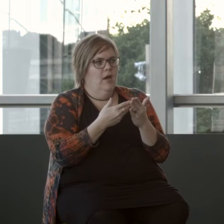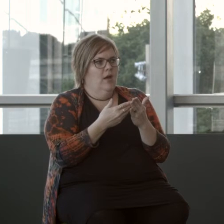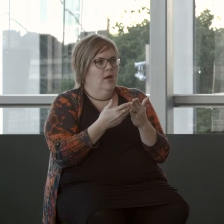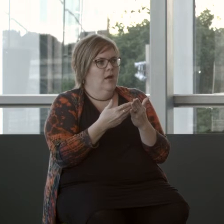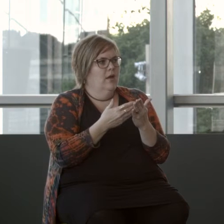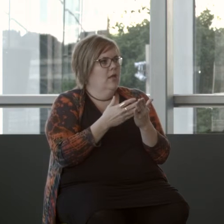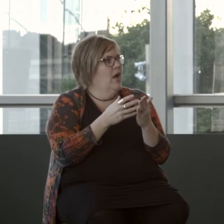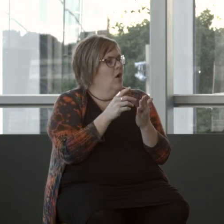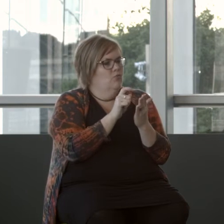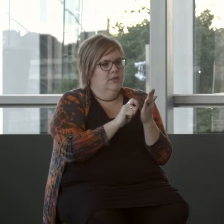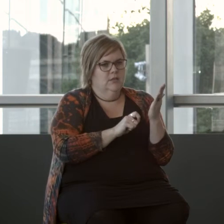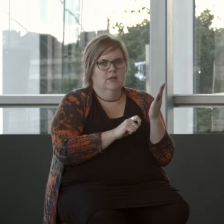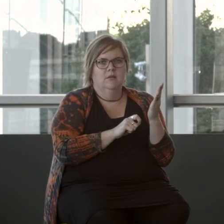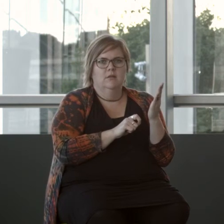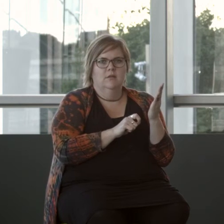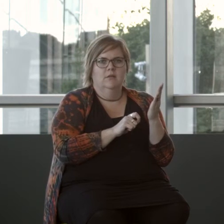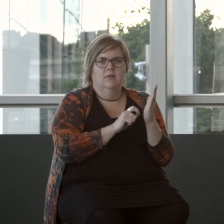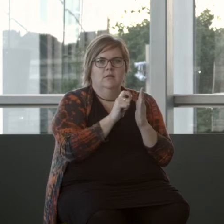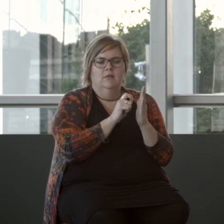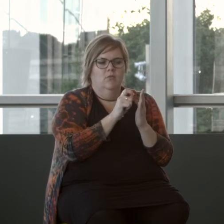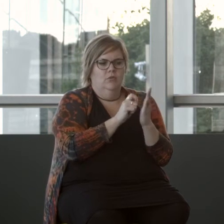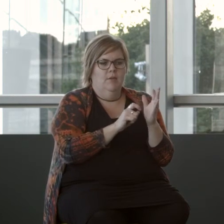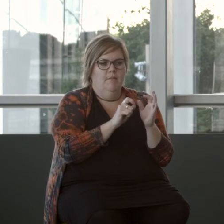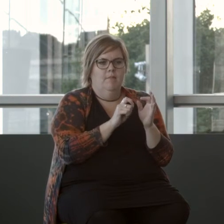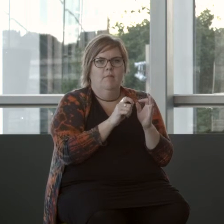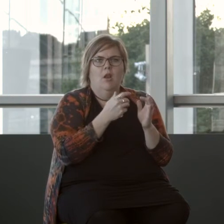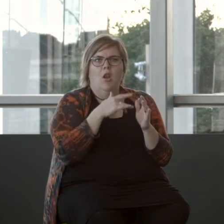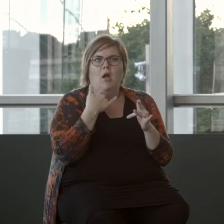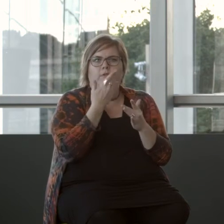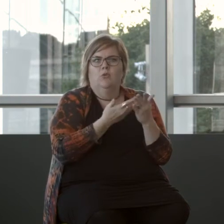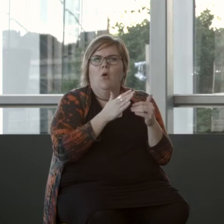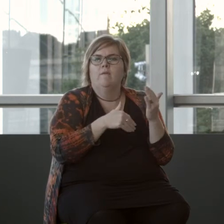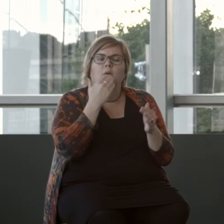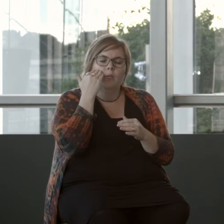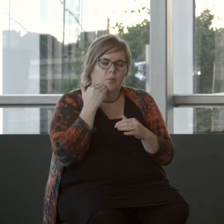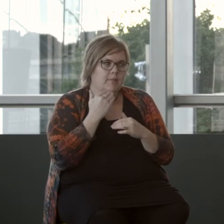Greek mythological woman whose head